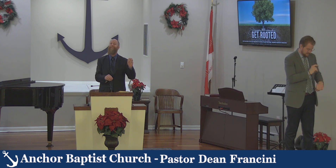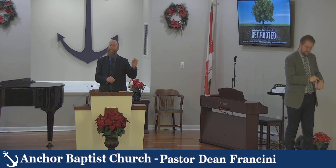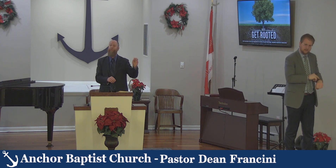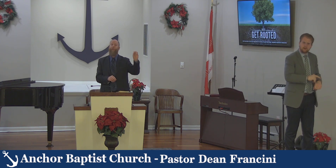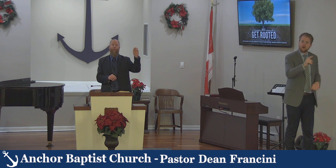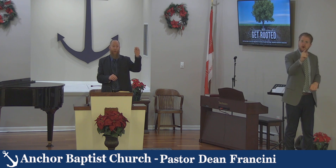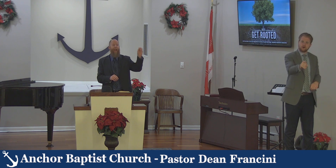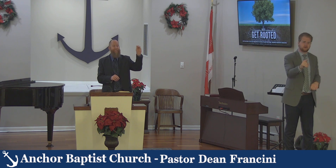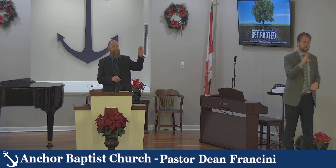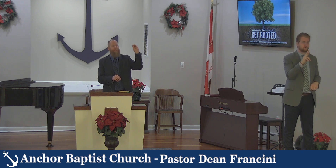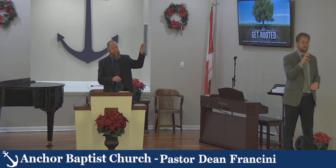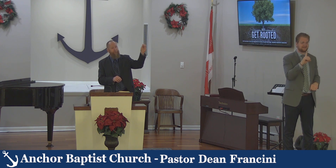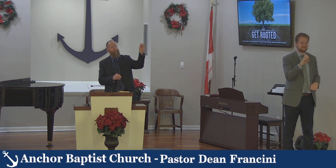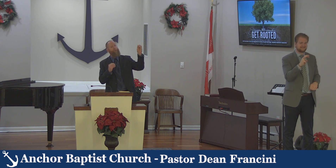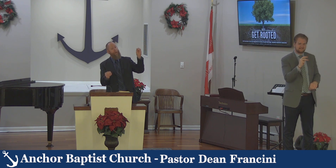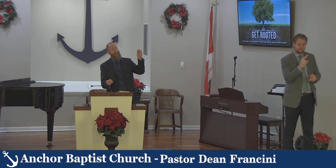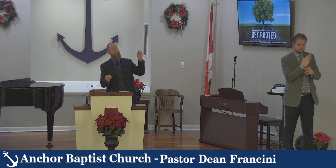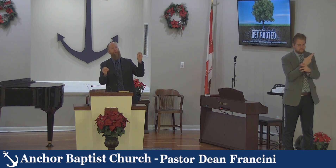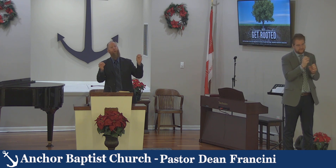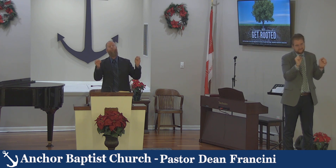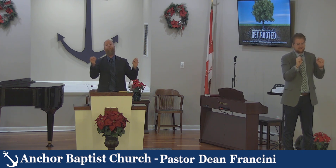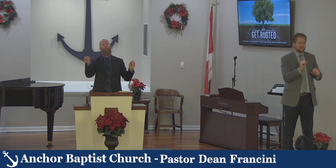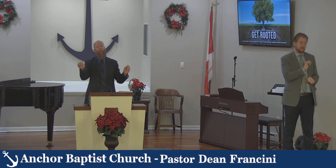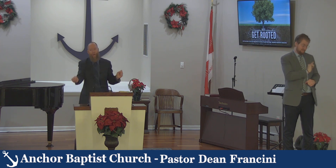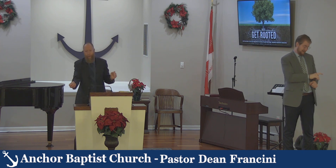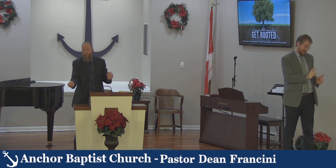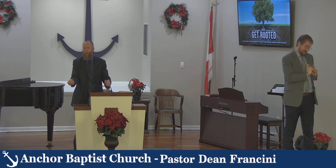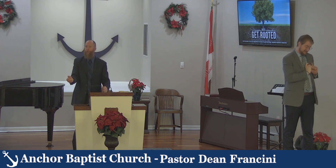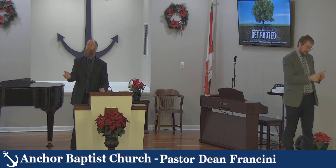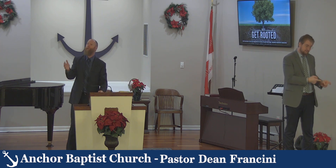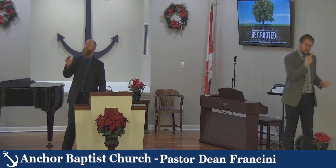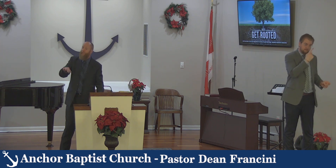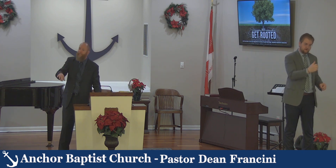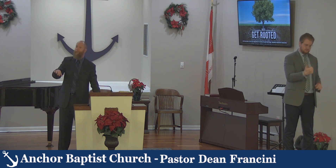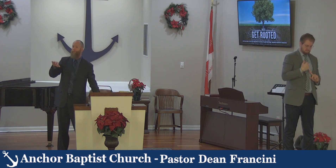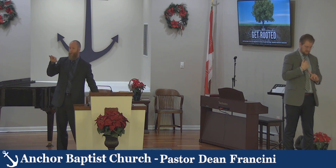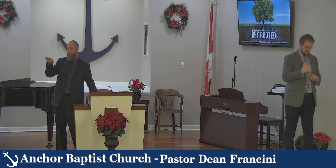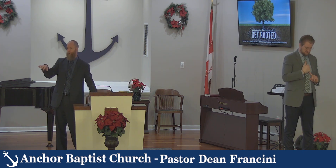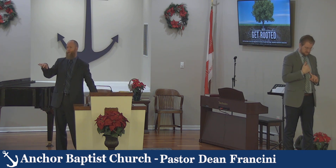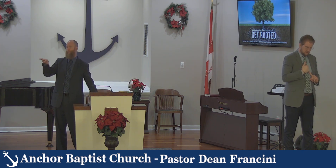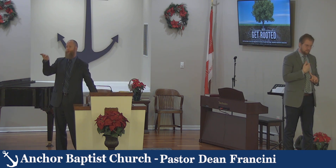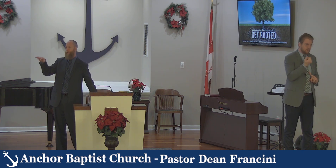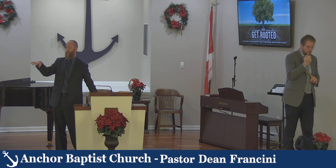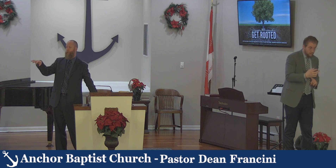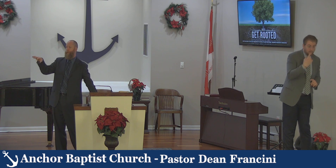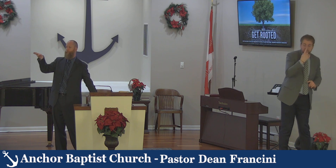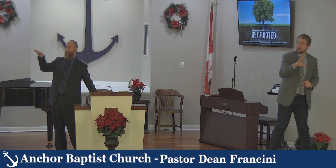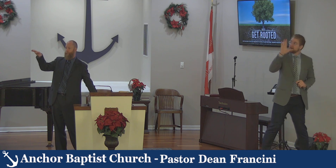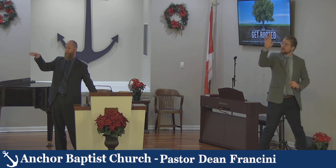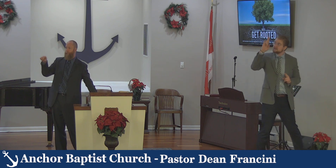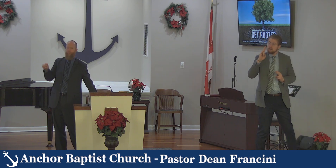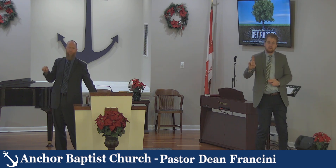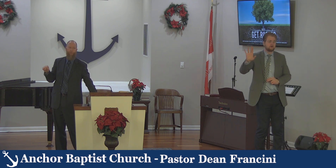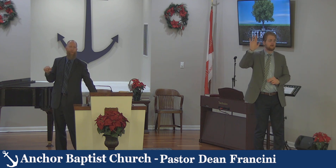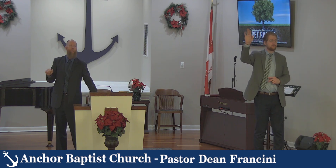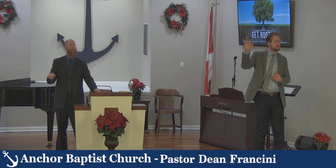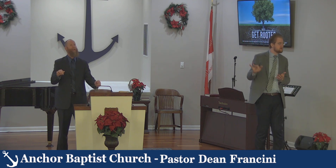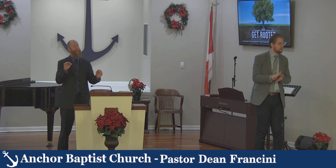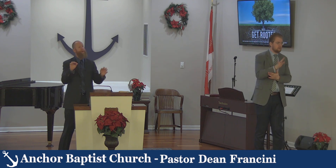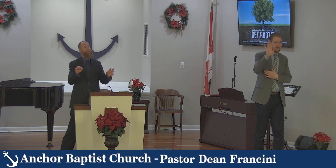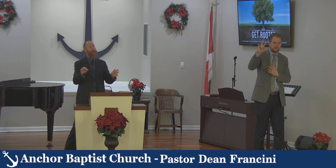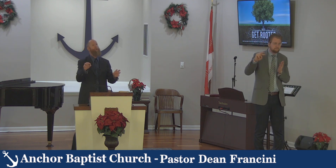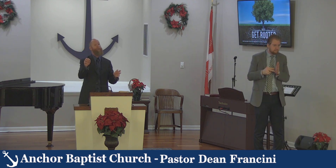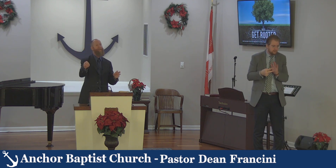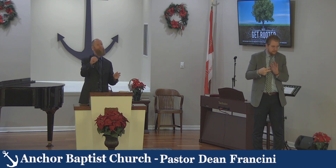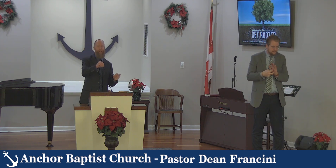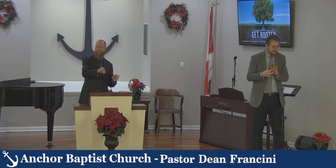this gift, God-given gift of time for your life to be redeemed for His honor and His glory and for His purpose? You know what I